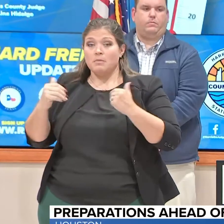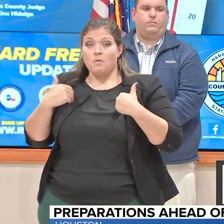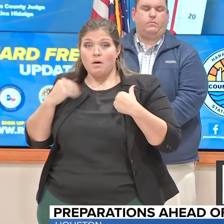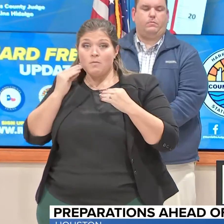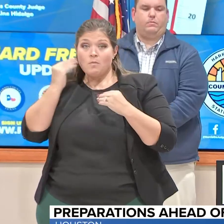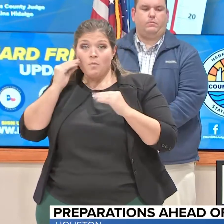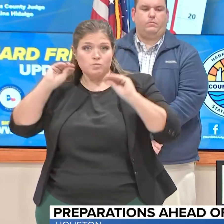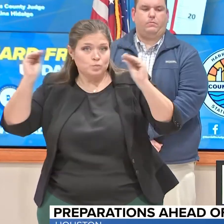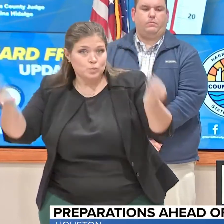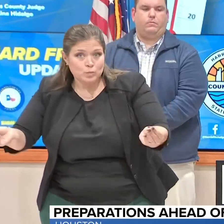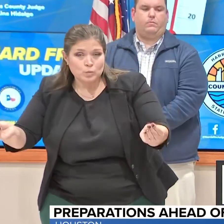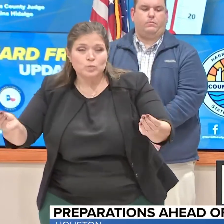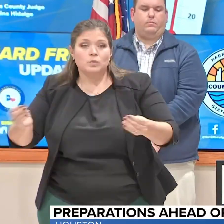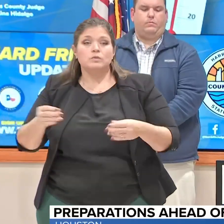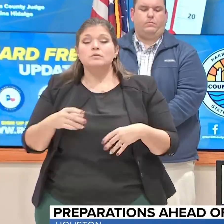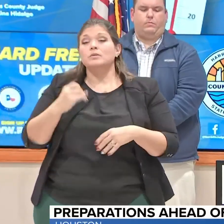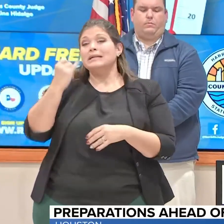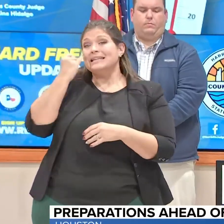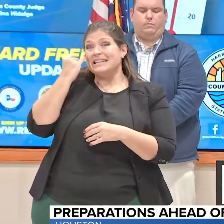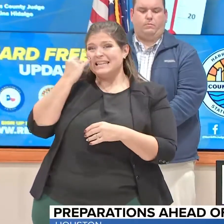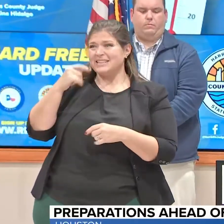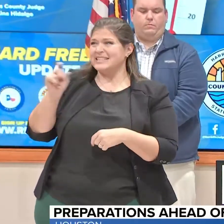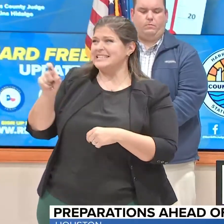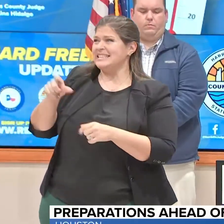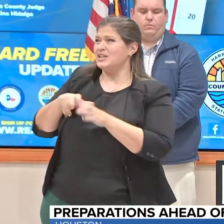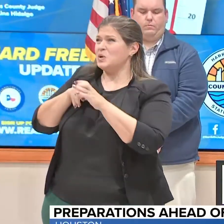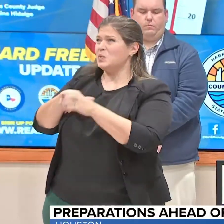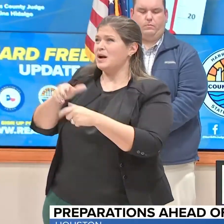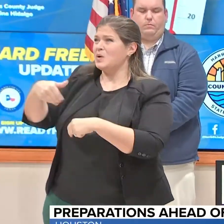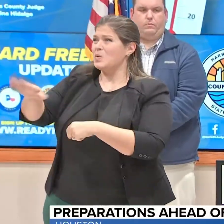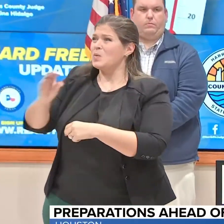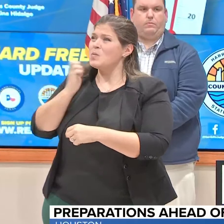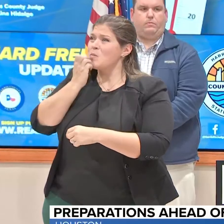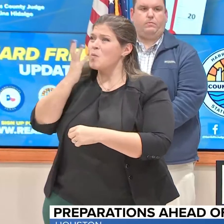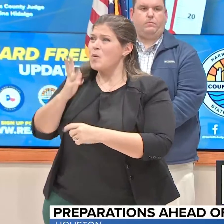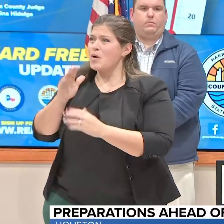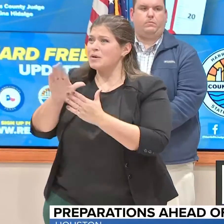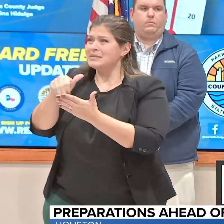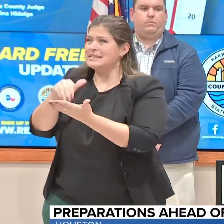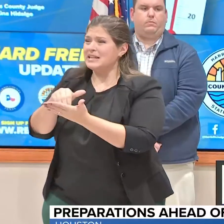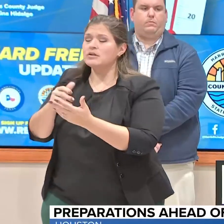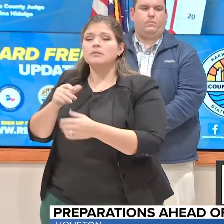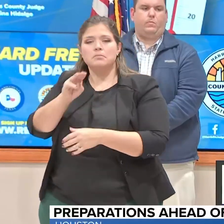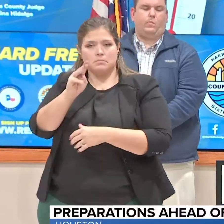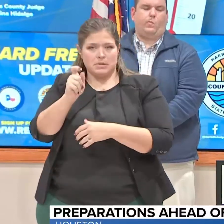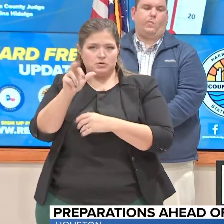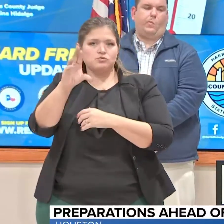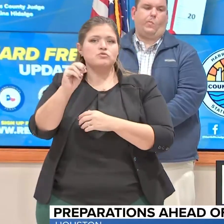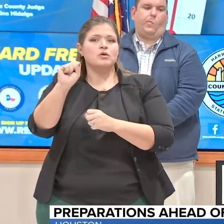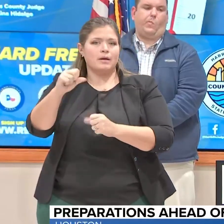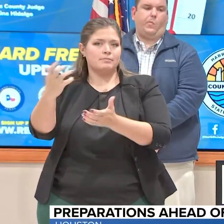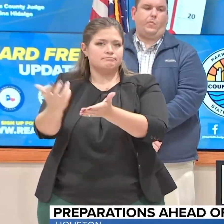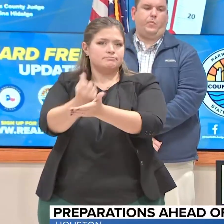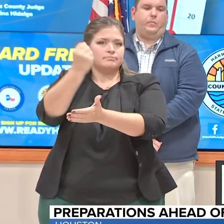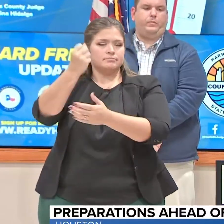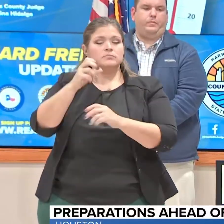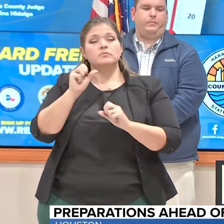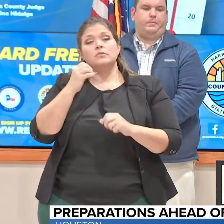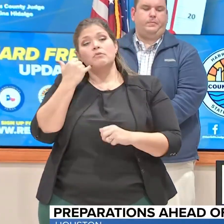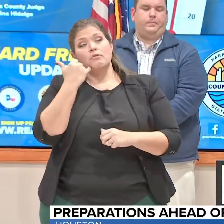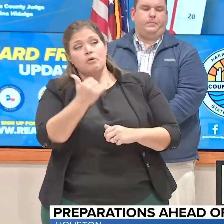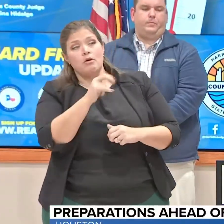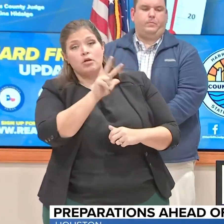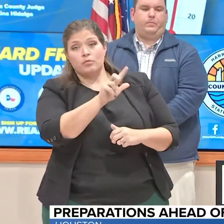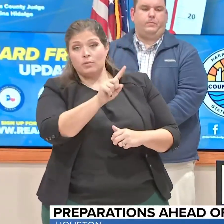people need to get a ride to one of these warming centers, Metro is certainly available. They can call